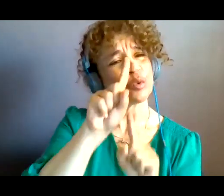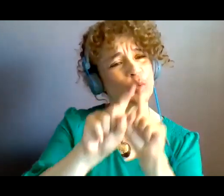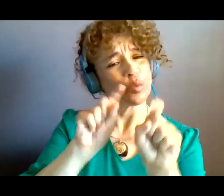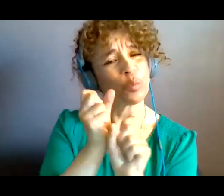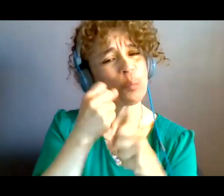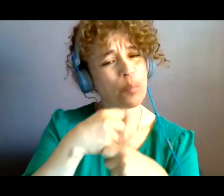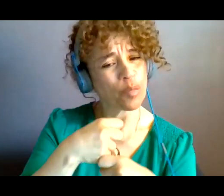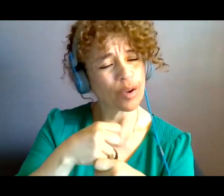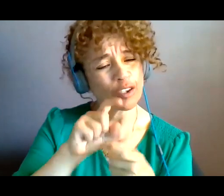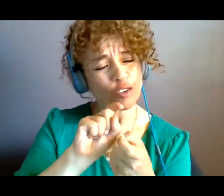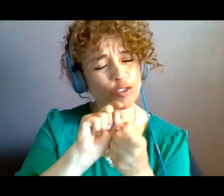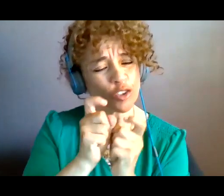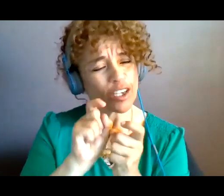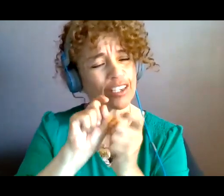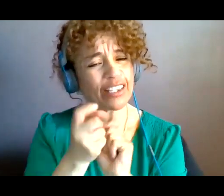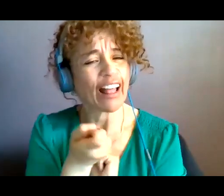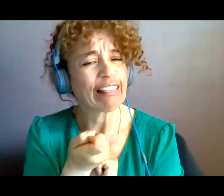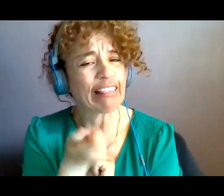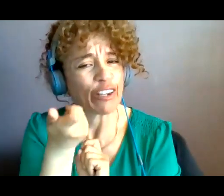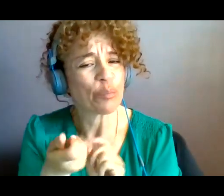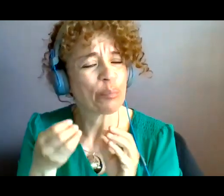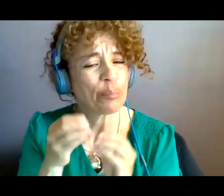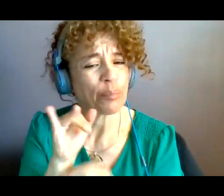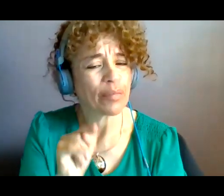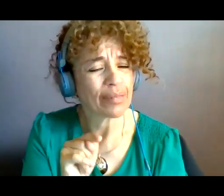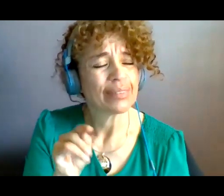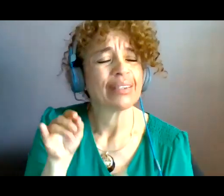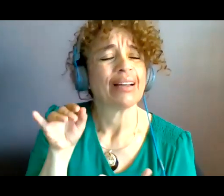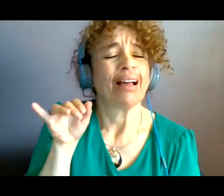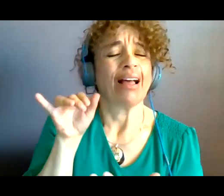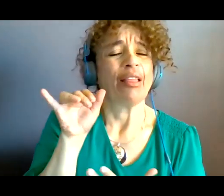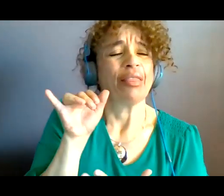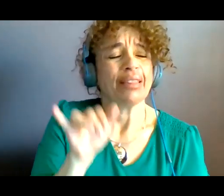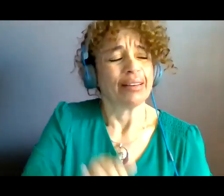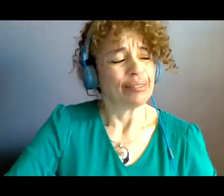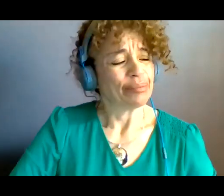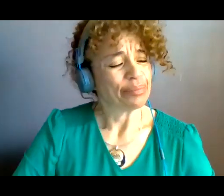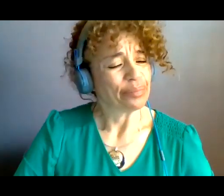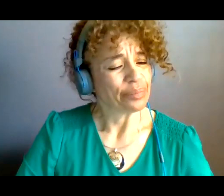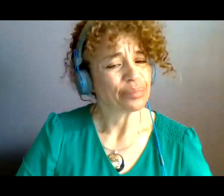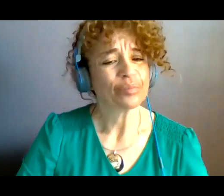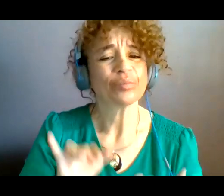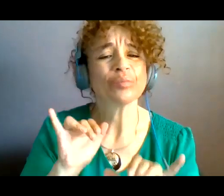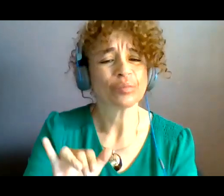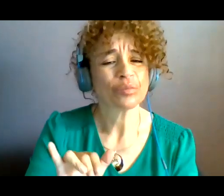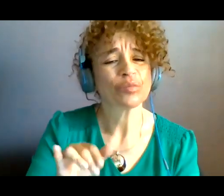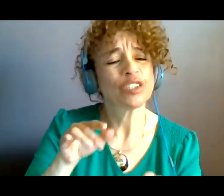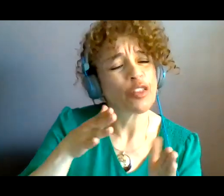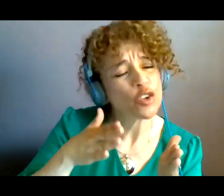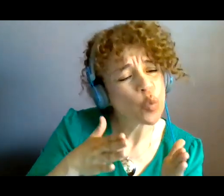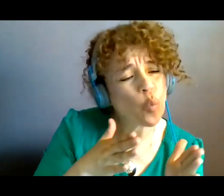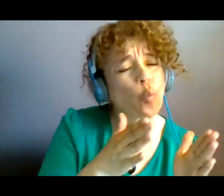to tweak it a little bit. And that um, and that is in this